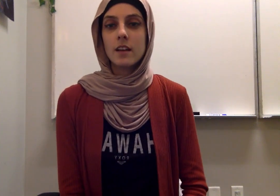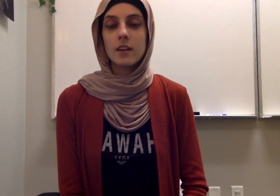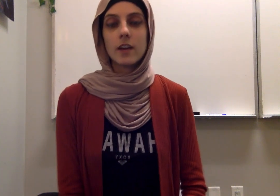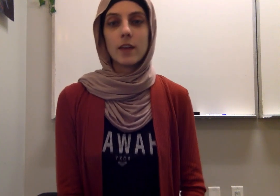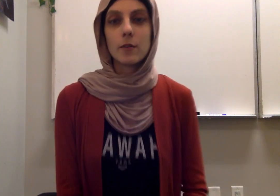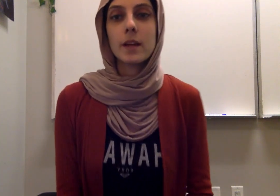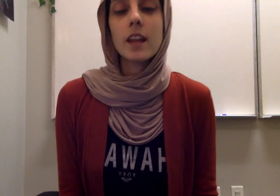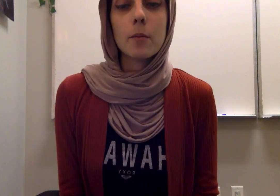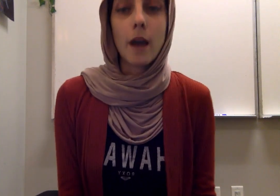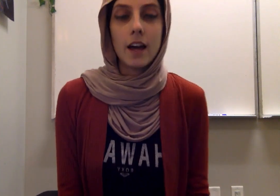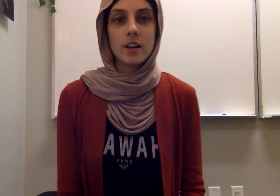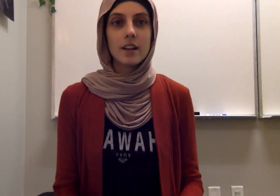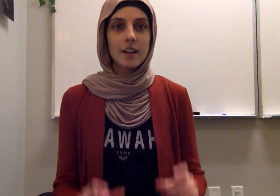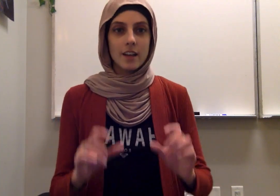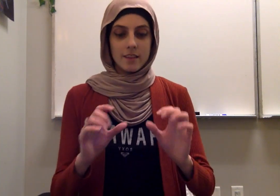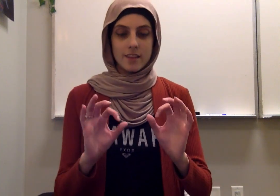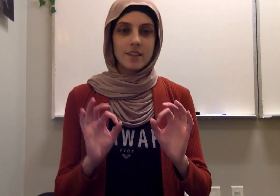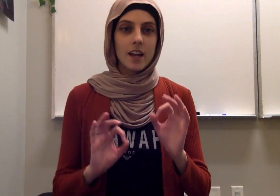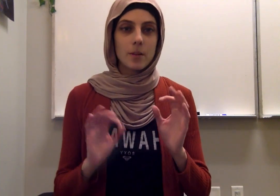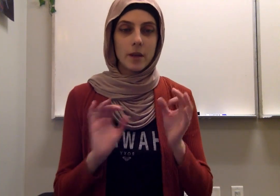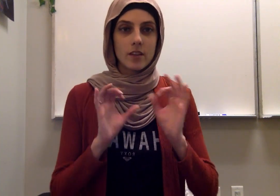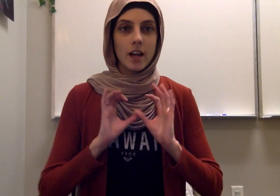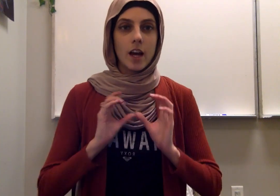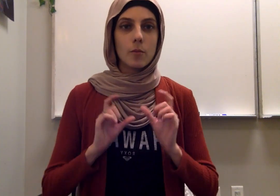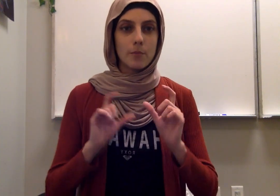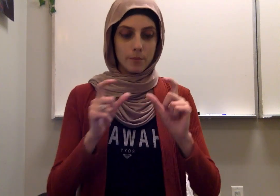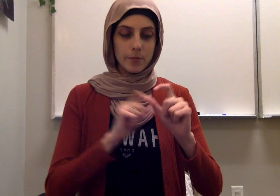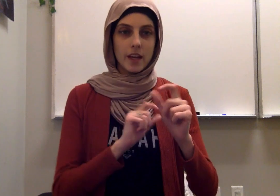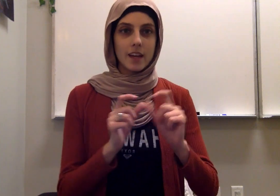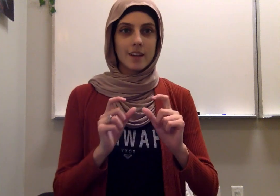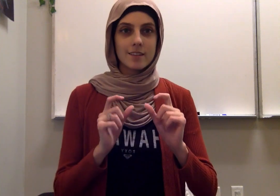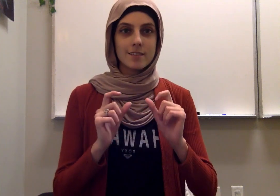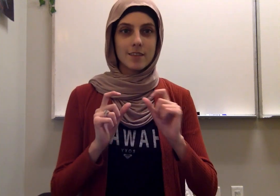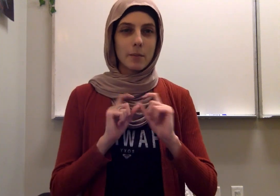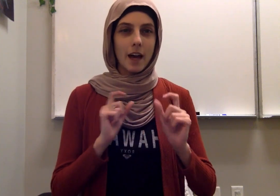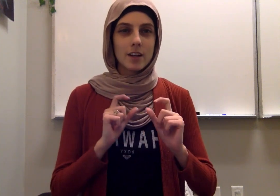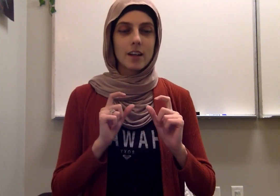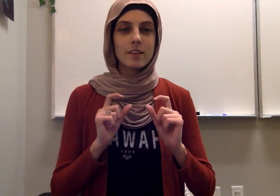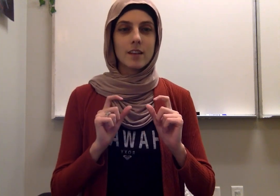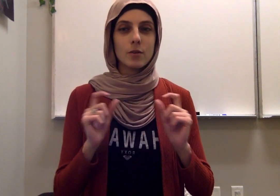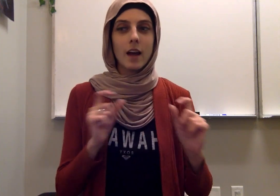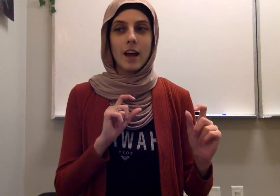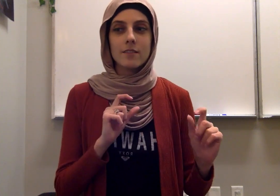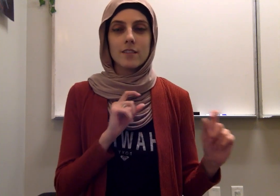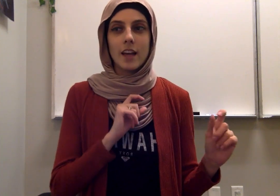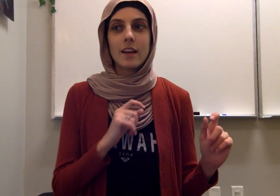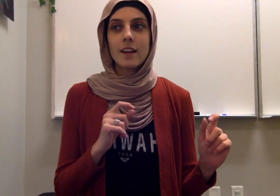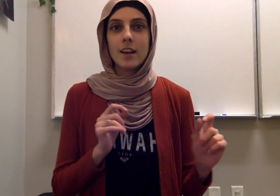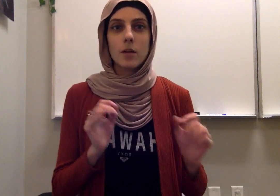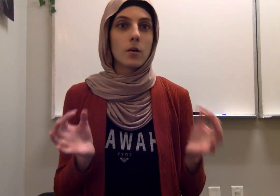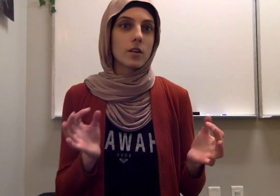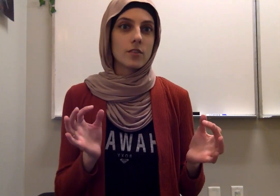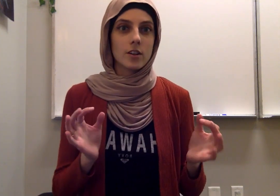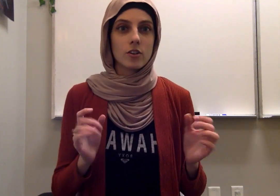Okay, repeating pattern. This kind of depends on how big the pattern is. If you have like birds on your shirt,